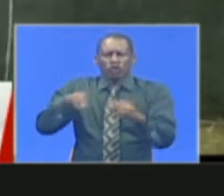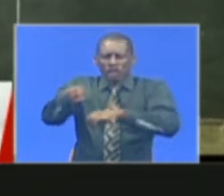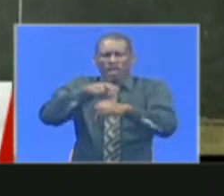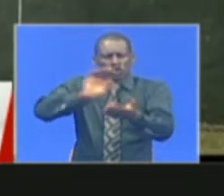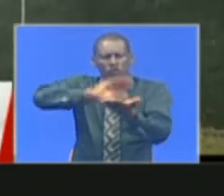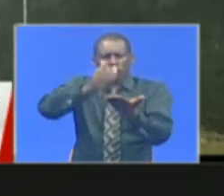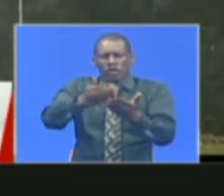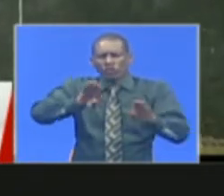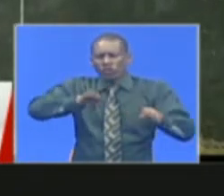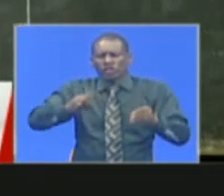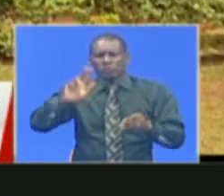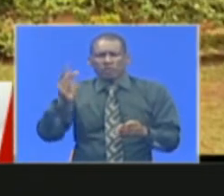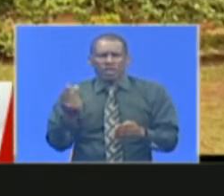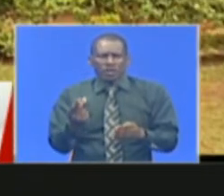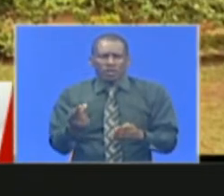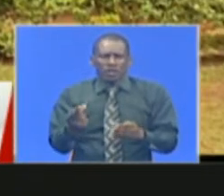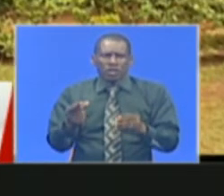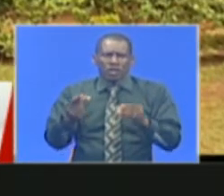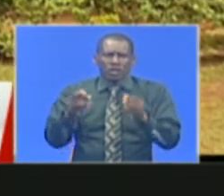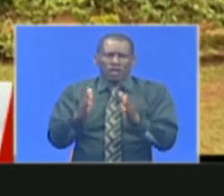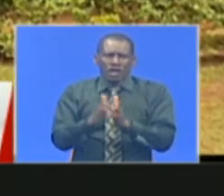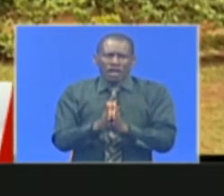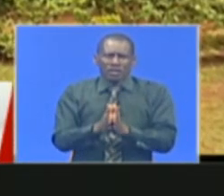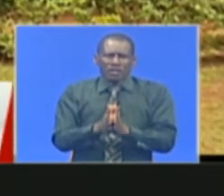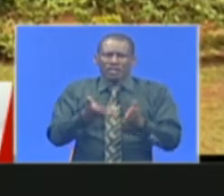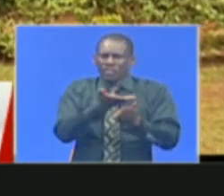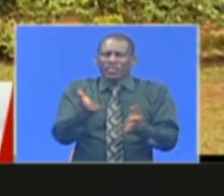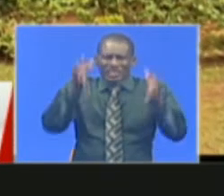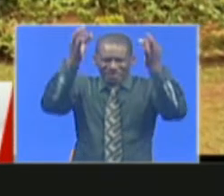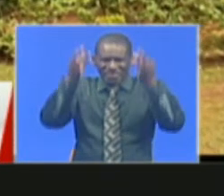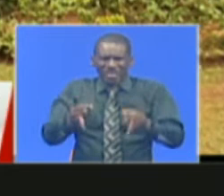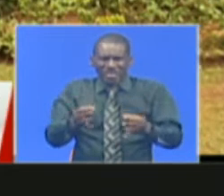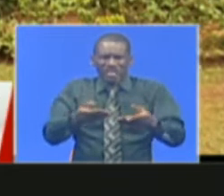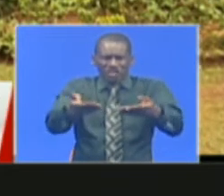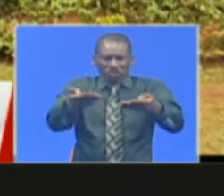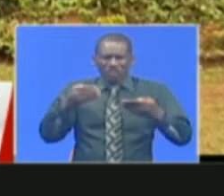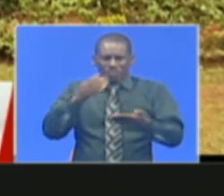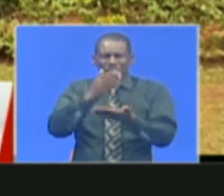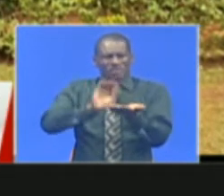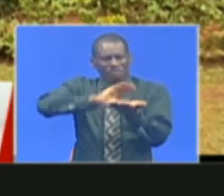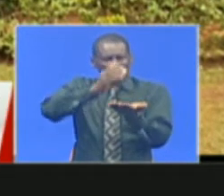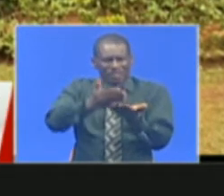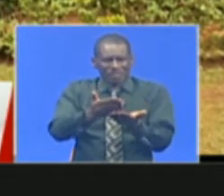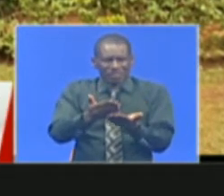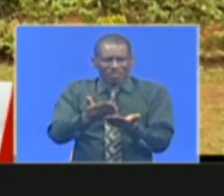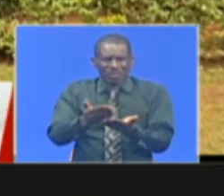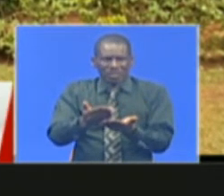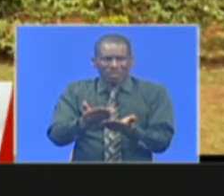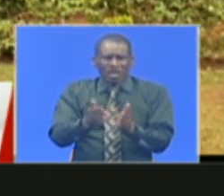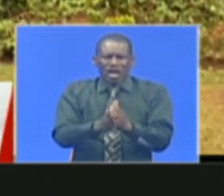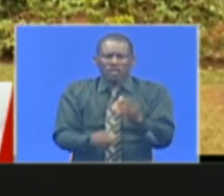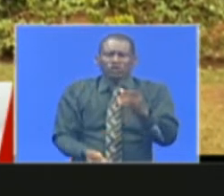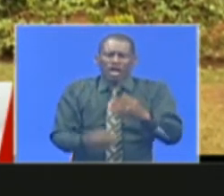Kenya, and they decided to give me some grants, and I put up some